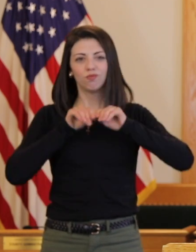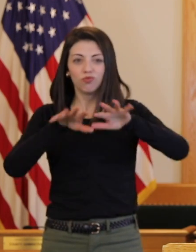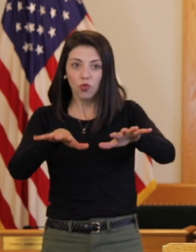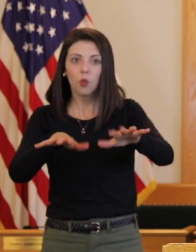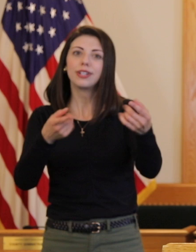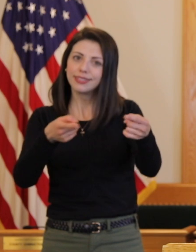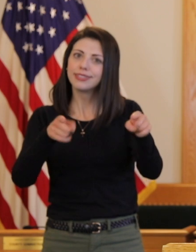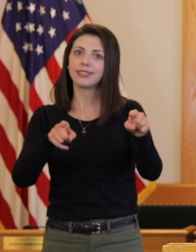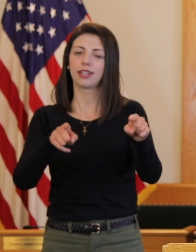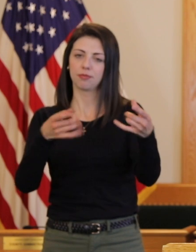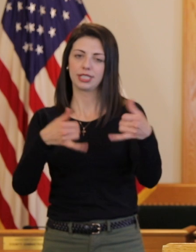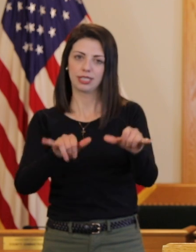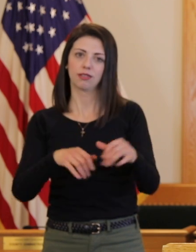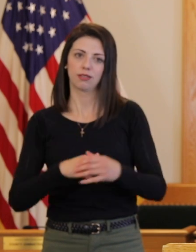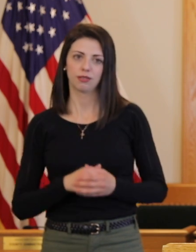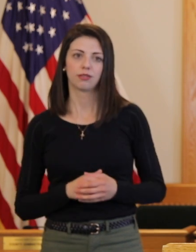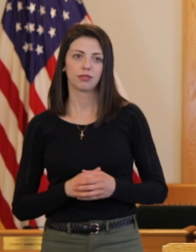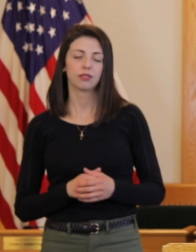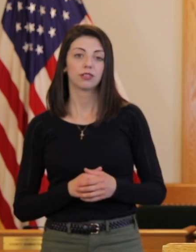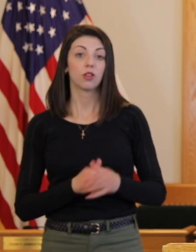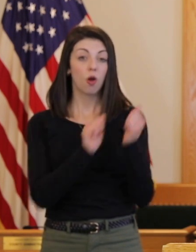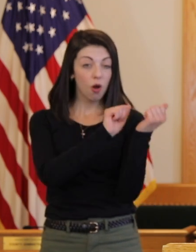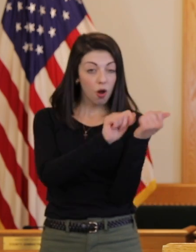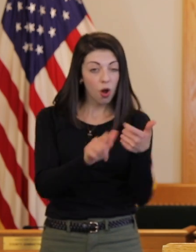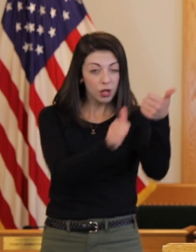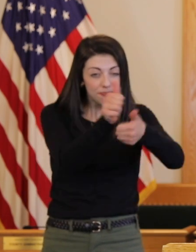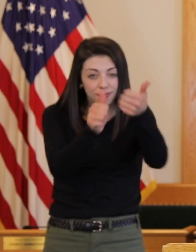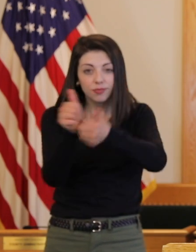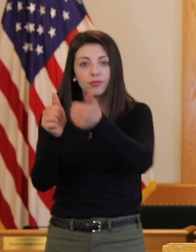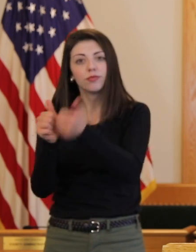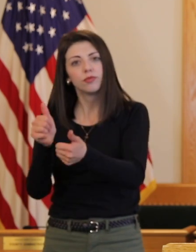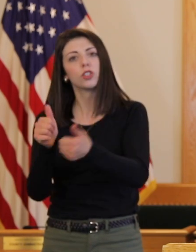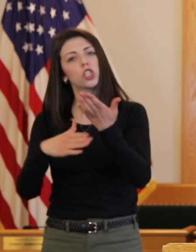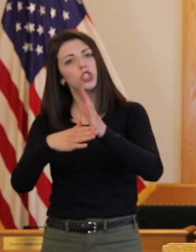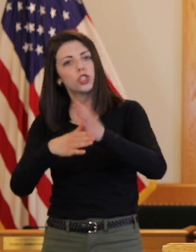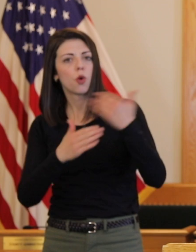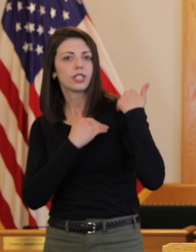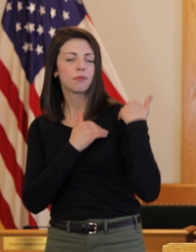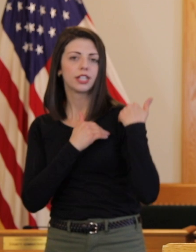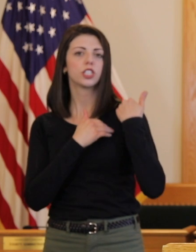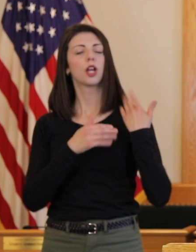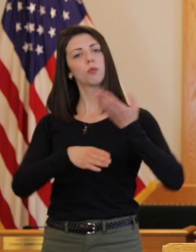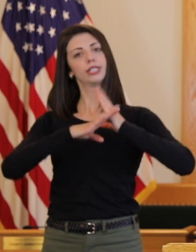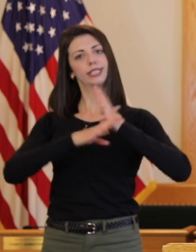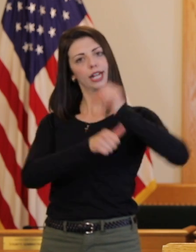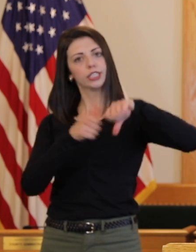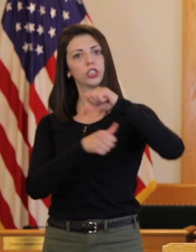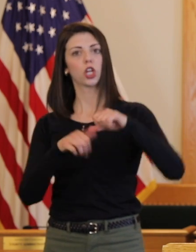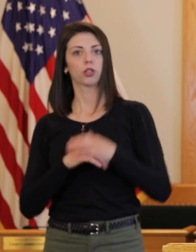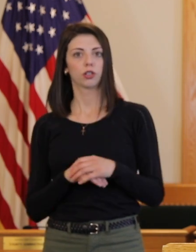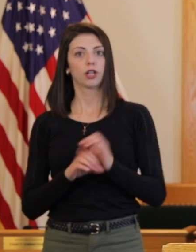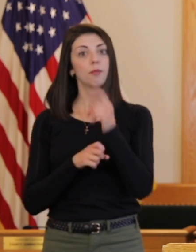still occurring. Each one of us shares the responsibility to help protect each other. Staying safe from infection must